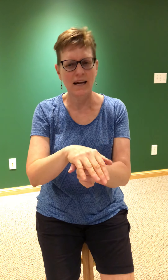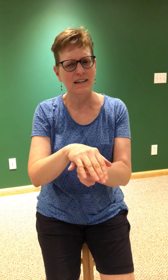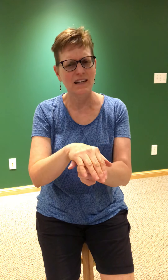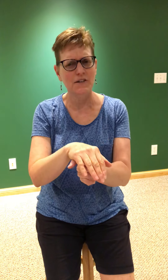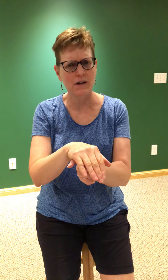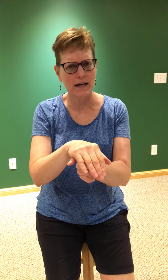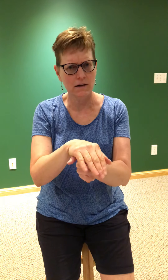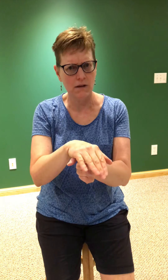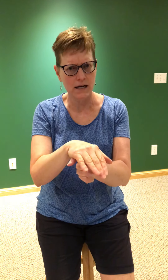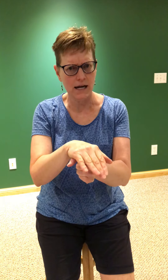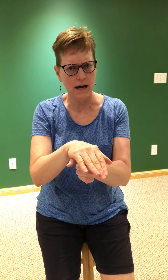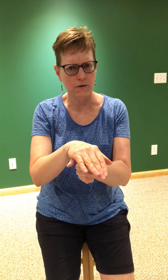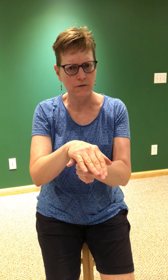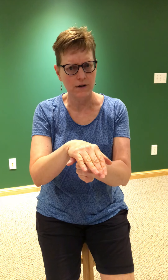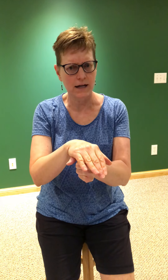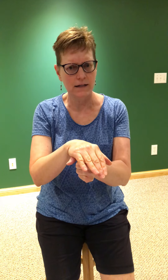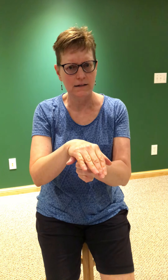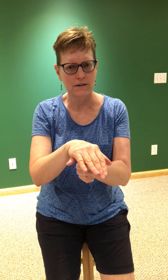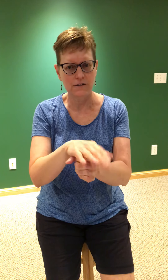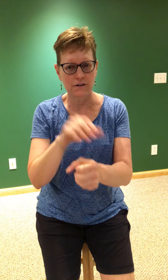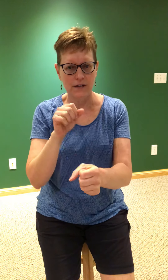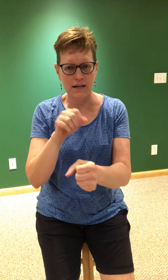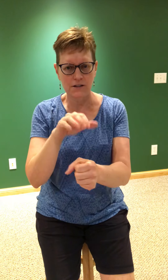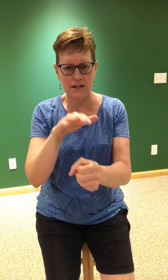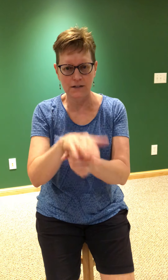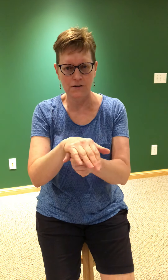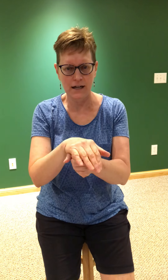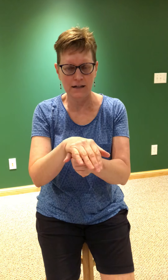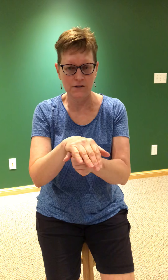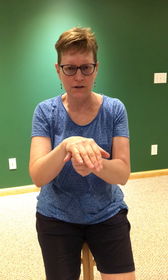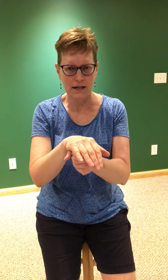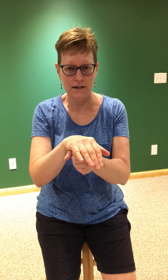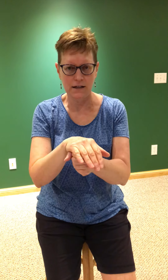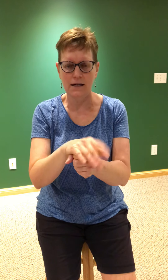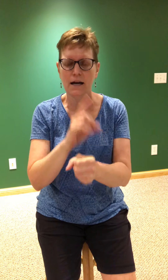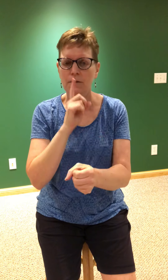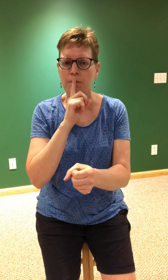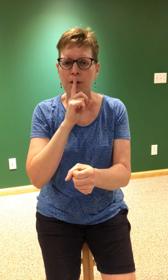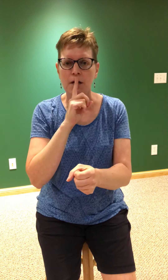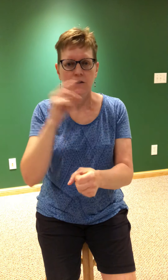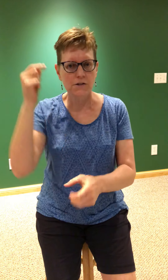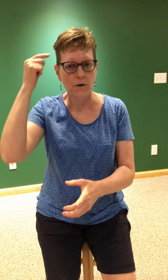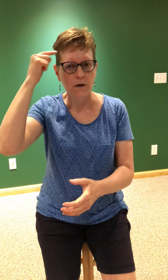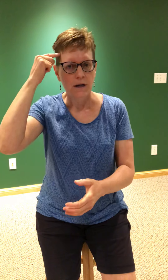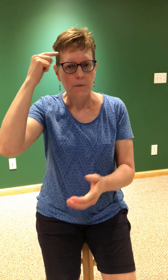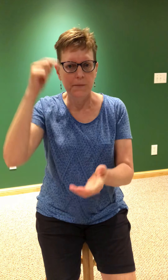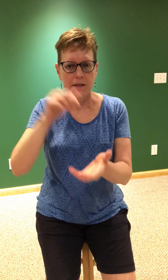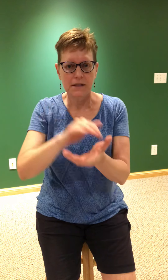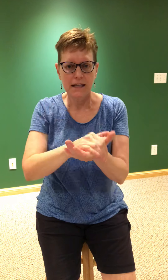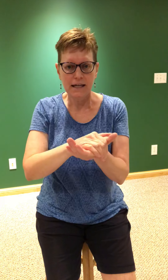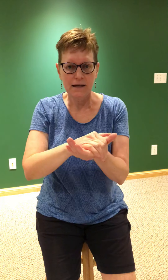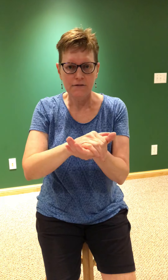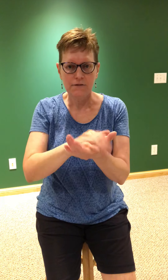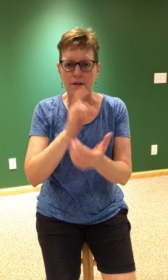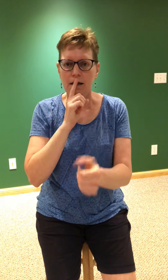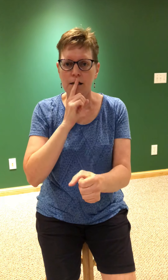of like you're not going to let it out, right? You're catching it in your hand and you're not going to let it out. So believe in